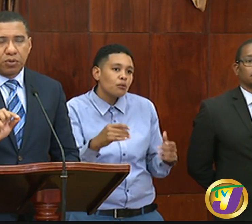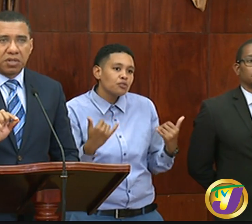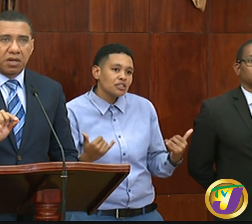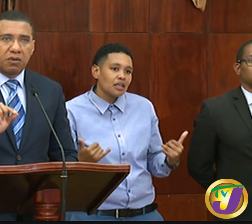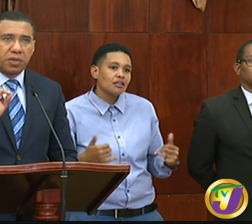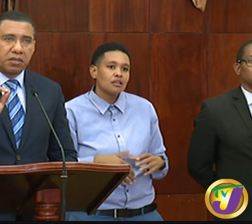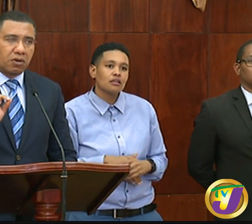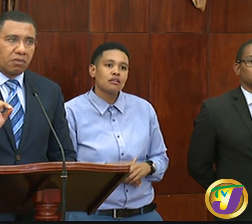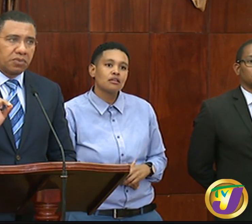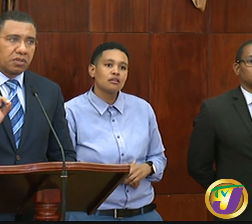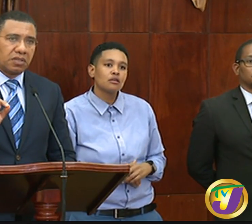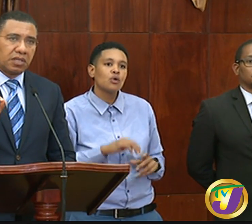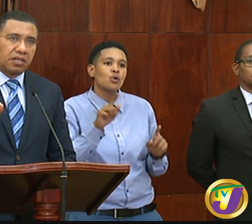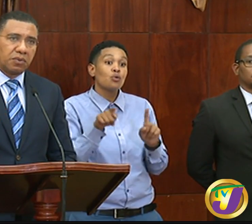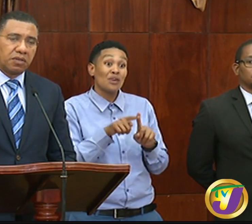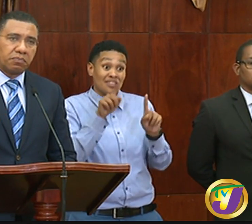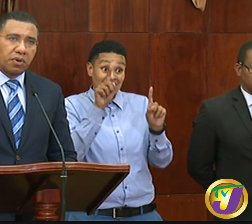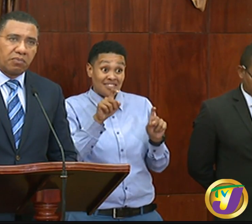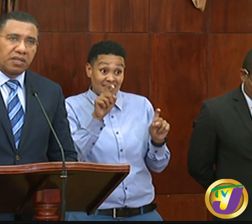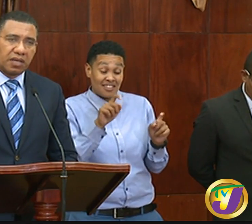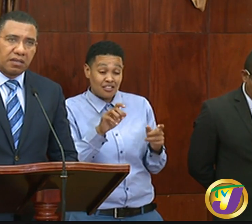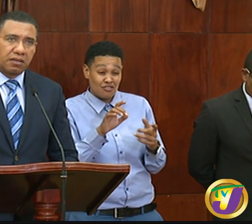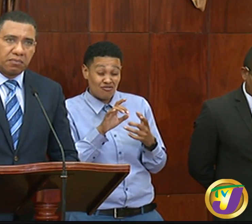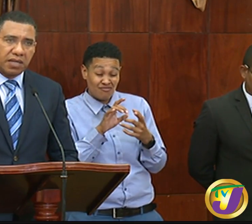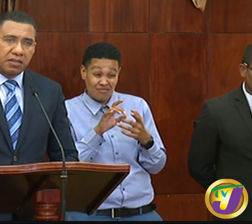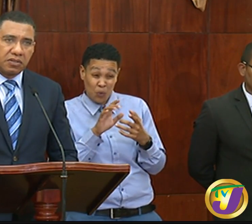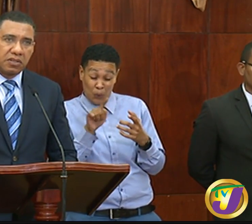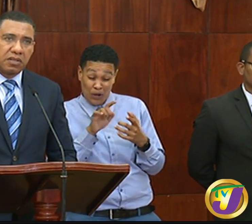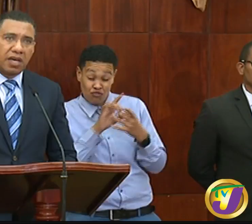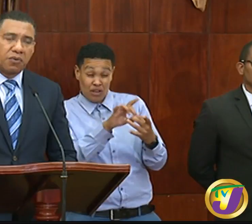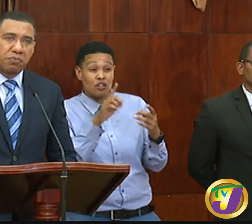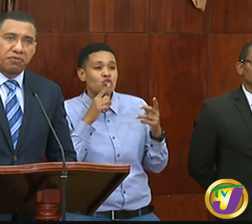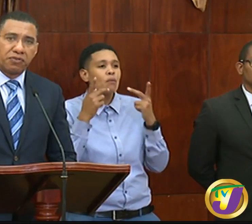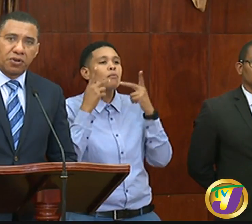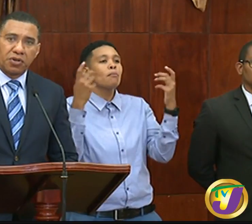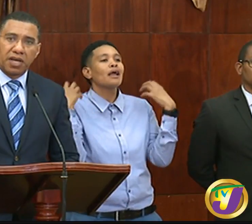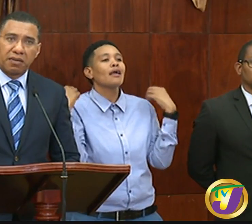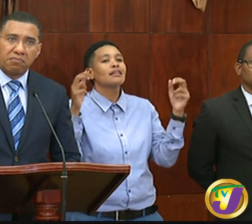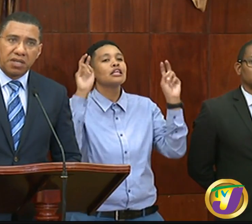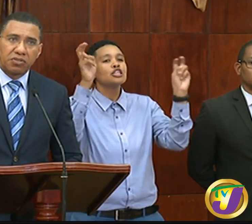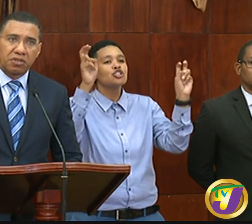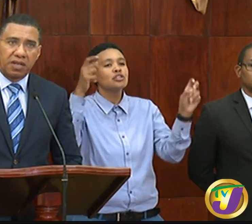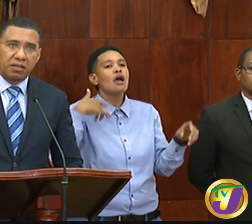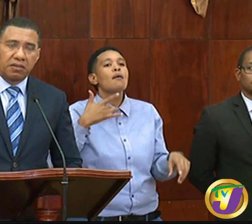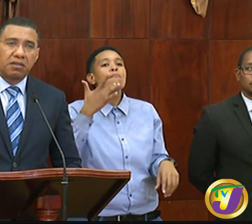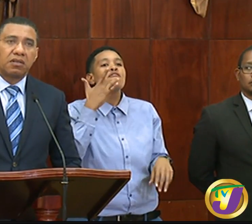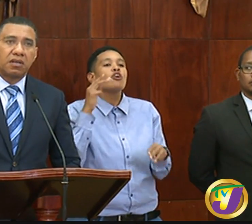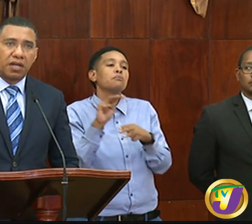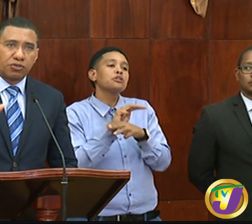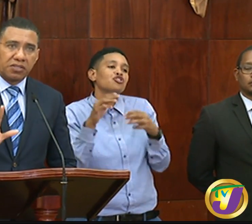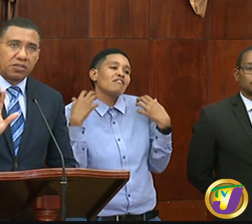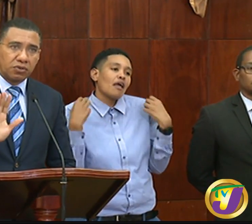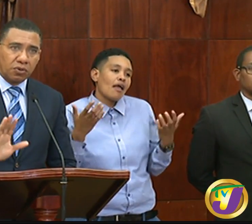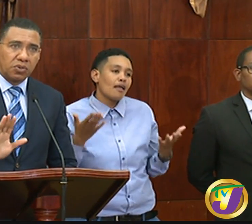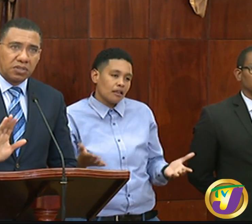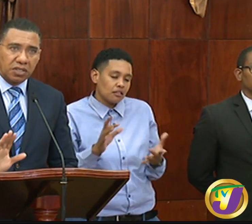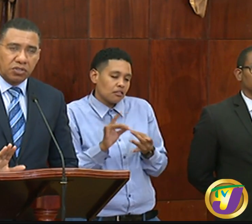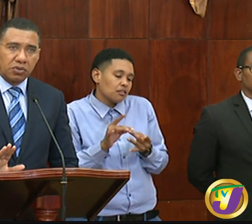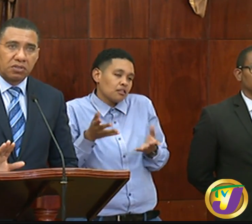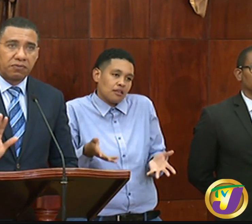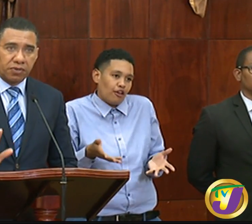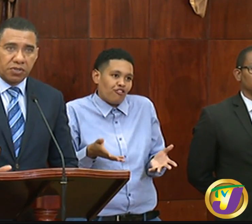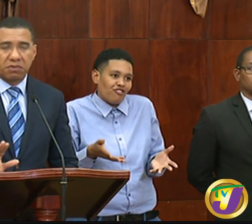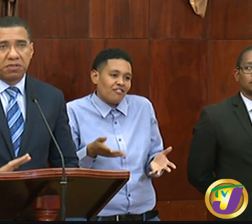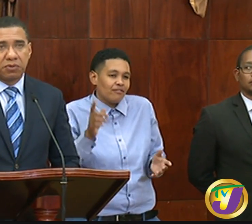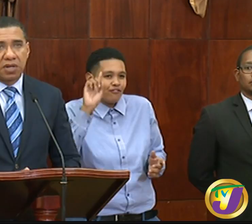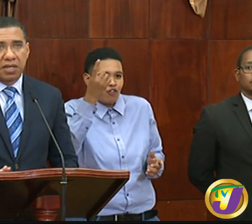as a protocol, when it comes to dealing with the public health matters, I would prefer that the Ministry of Health addresses those